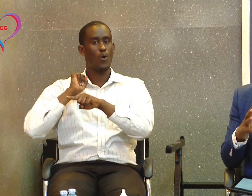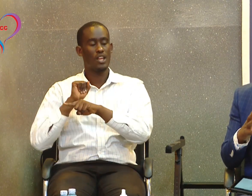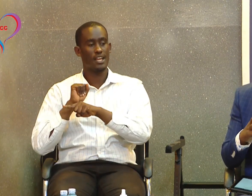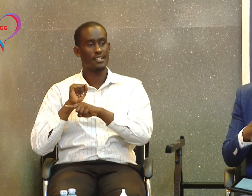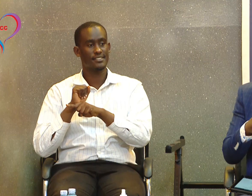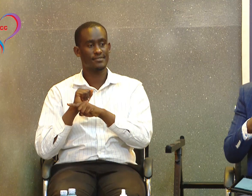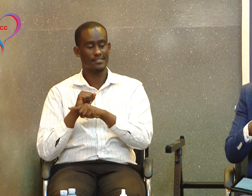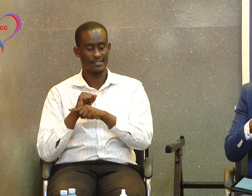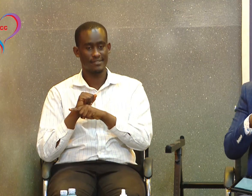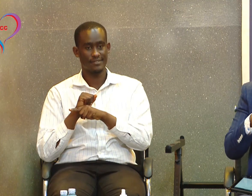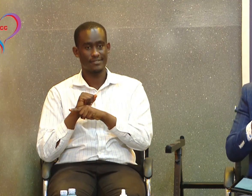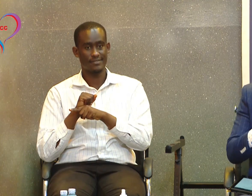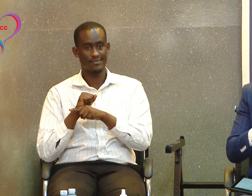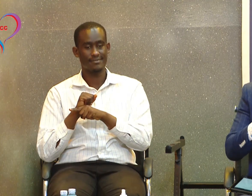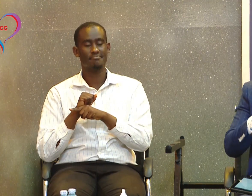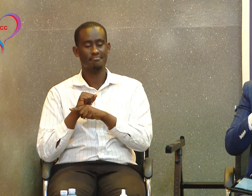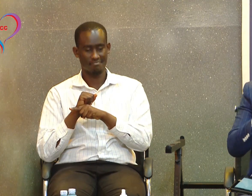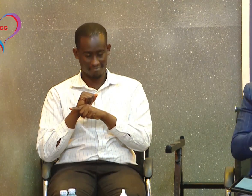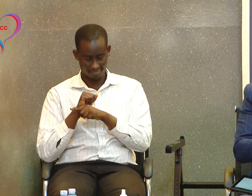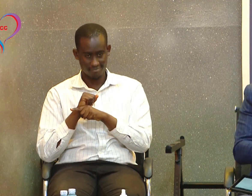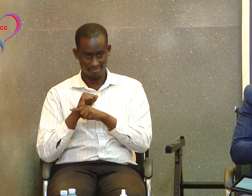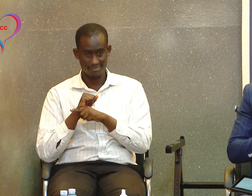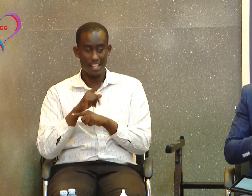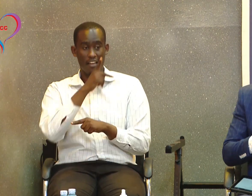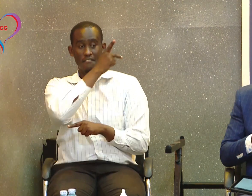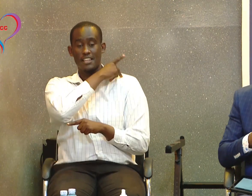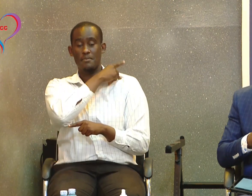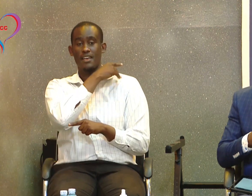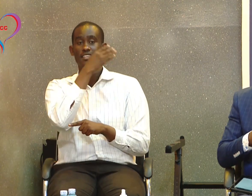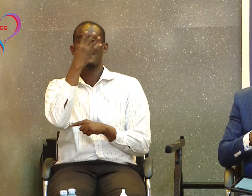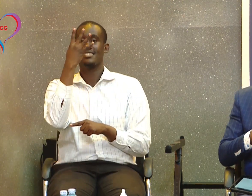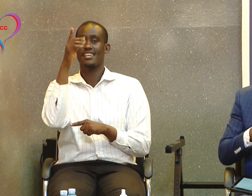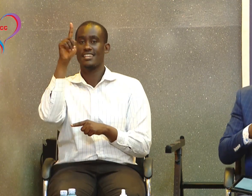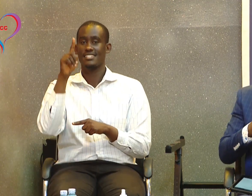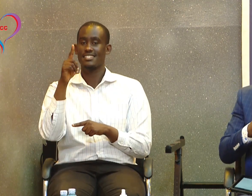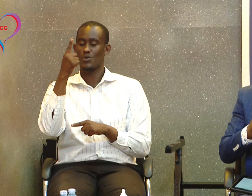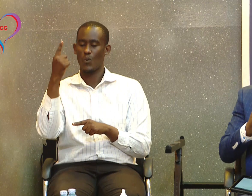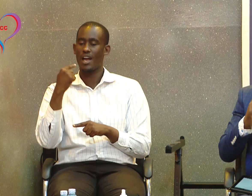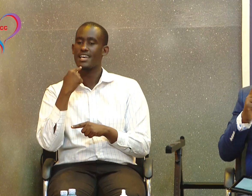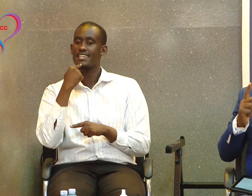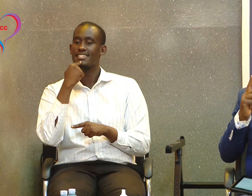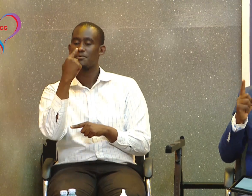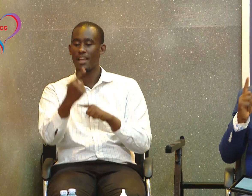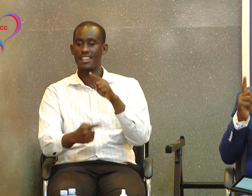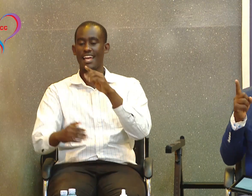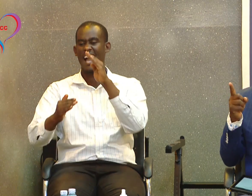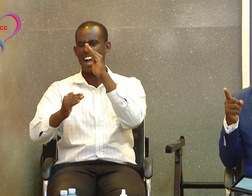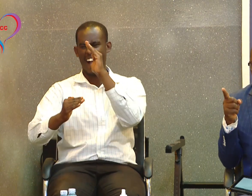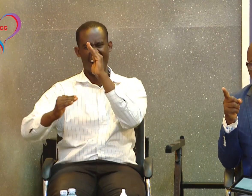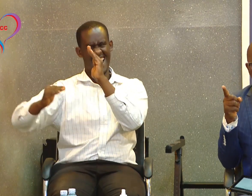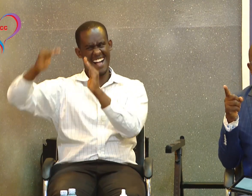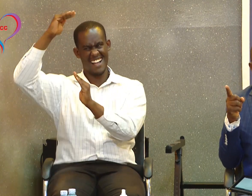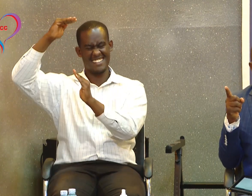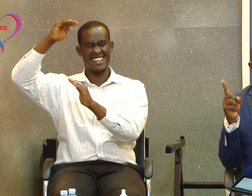3:14. He talks about the higher calling. Ayogera ku kuyitibwa okukulu. The higher